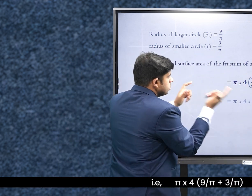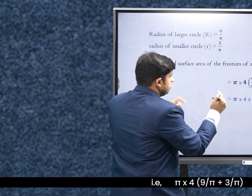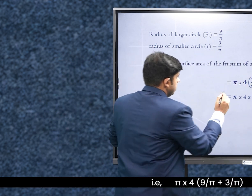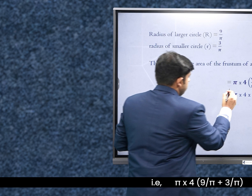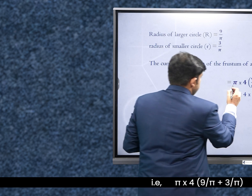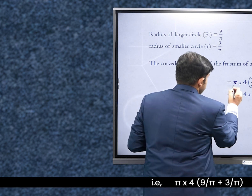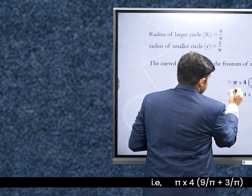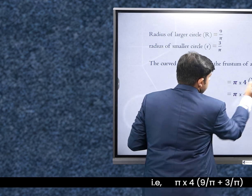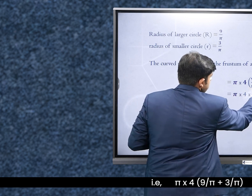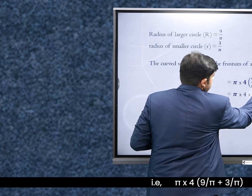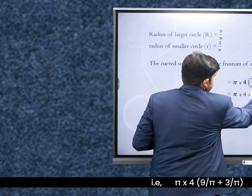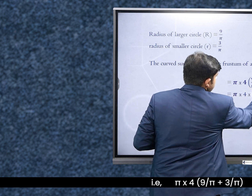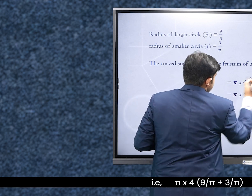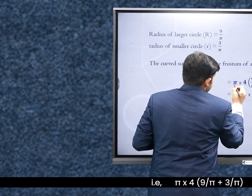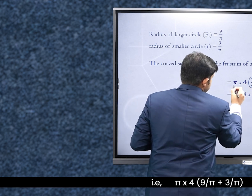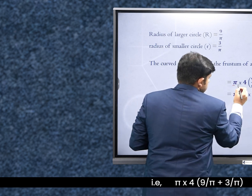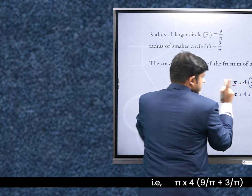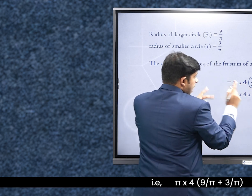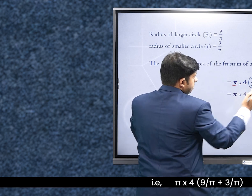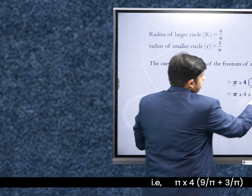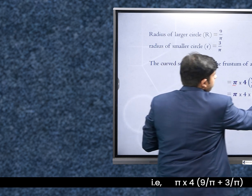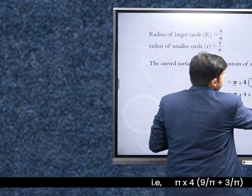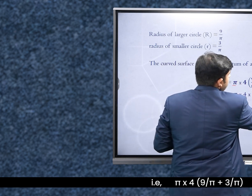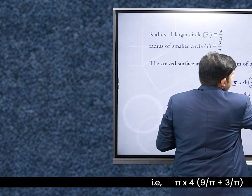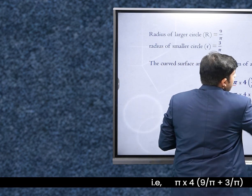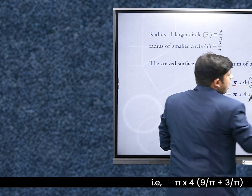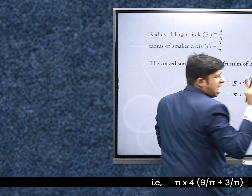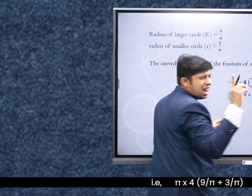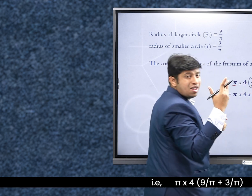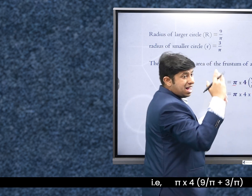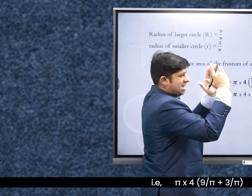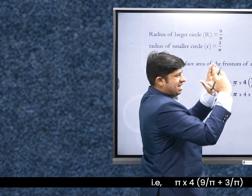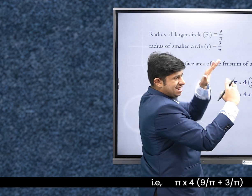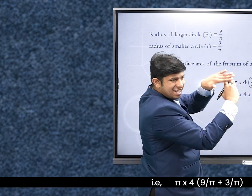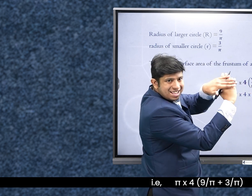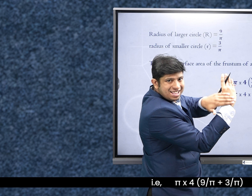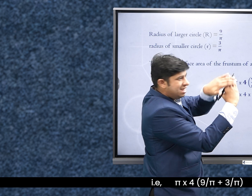That is pi into 4 into 9 by pi plus 3 by pi.